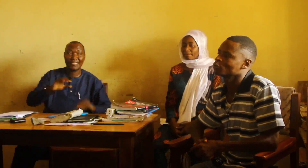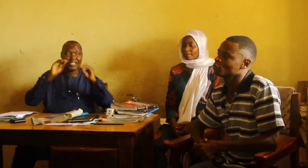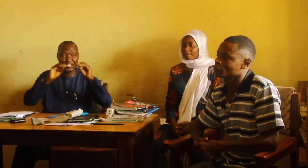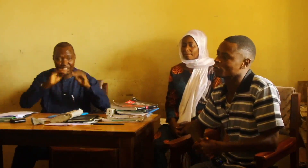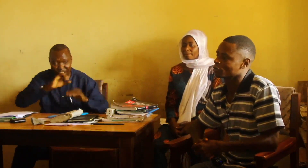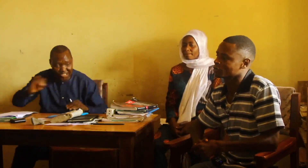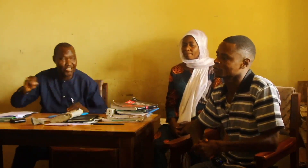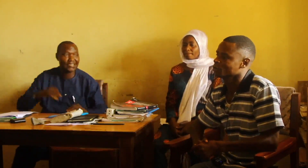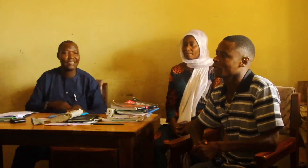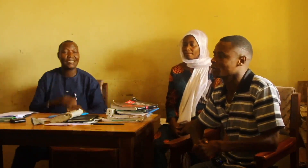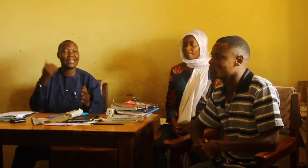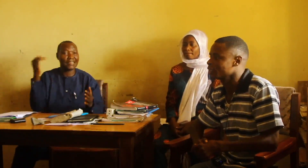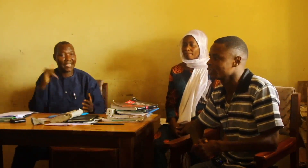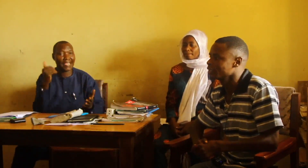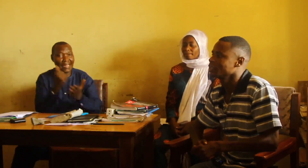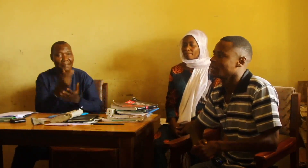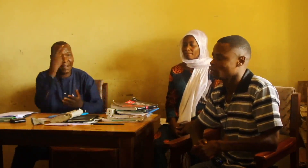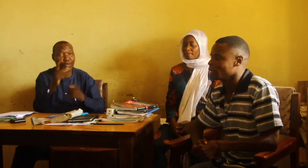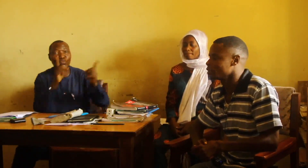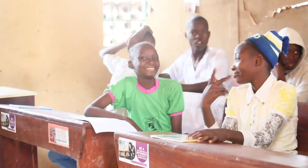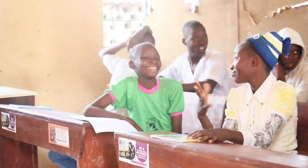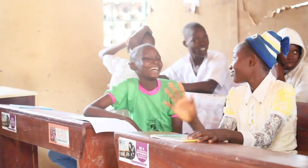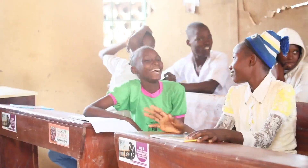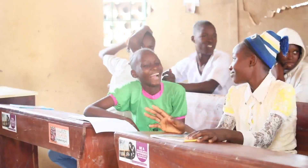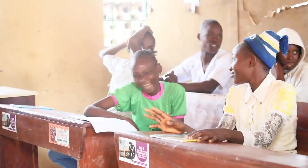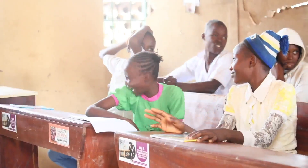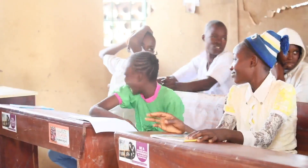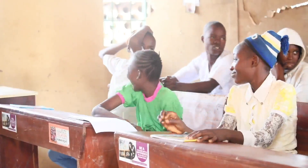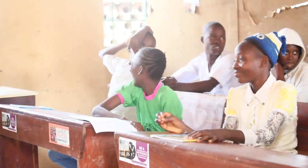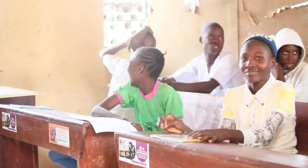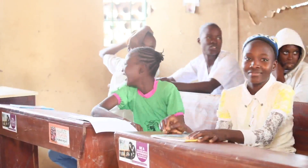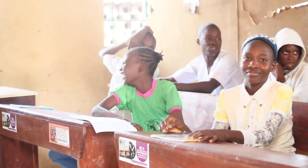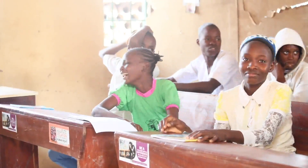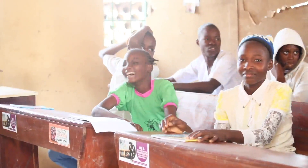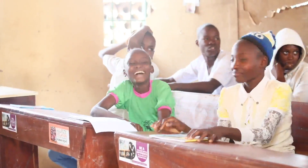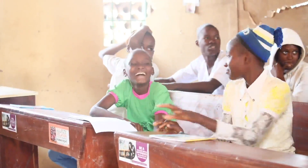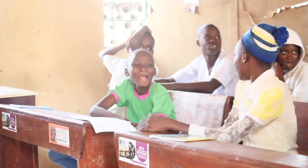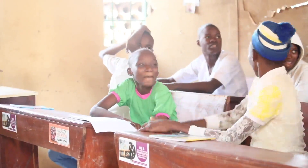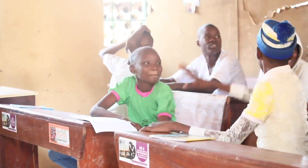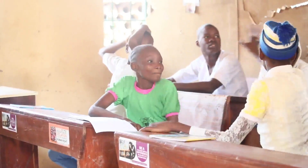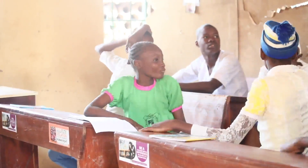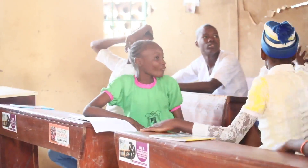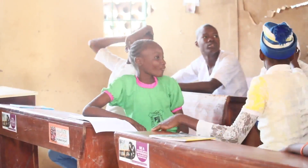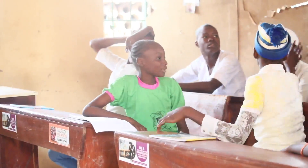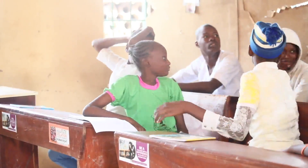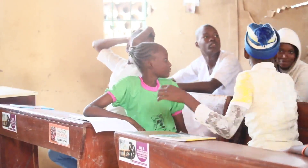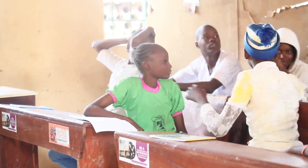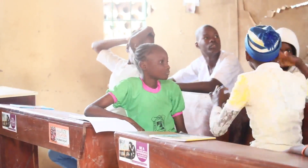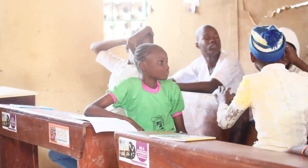too much for us. We are in the preaching, and we are teaching home also, and any problem that has happened, his parents, they don't need